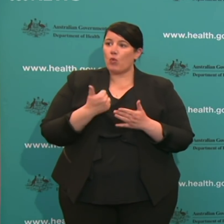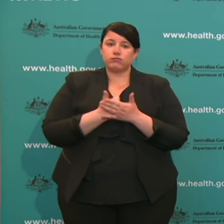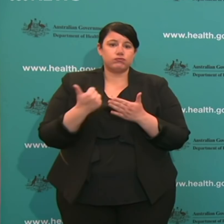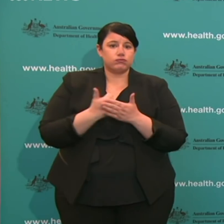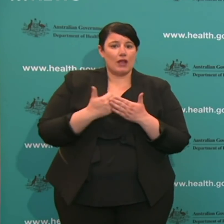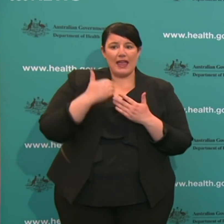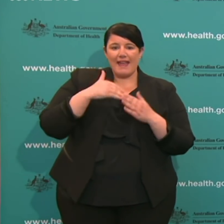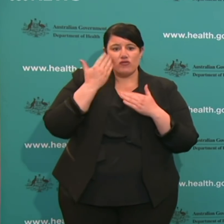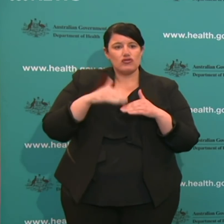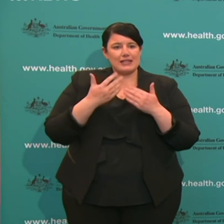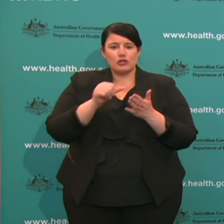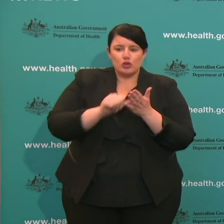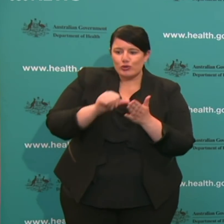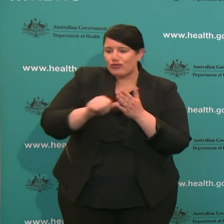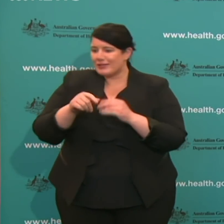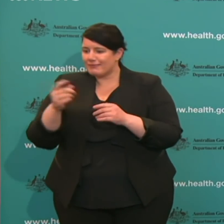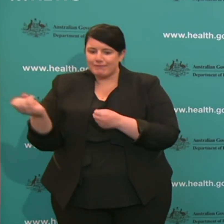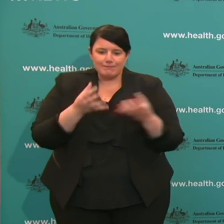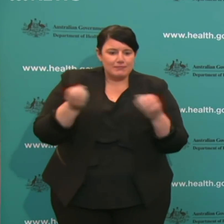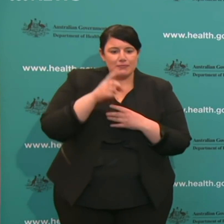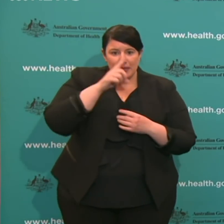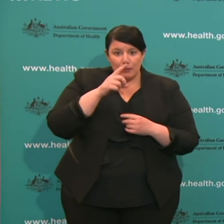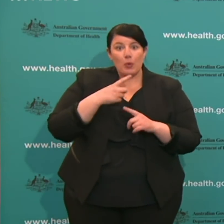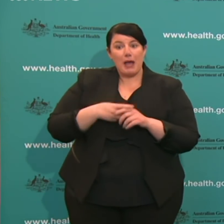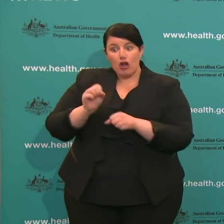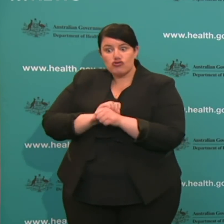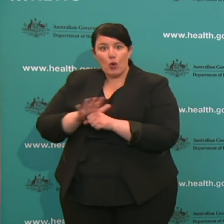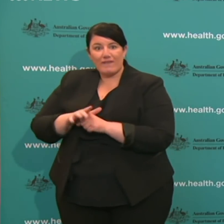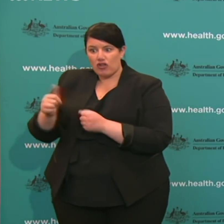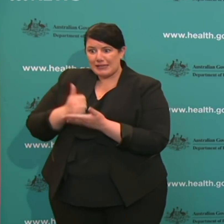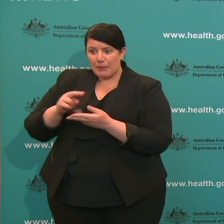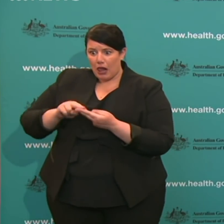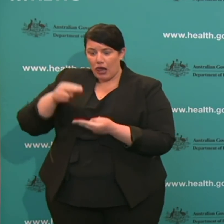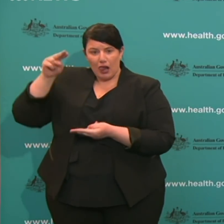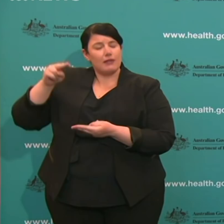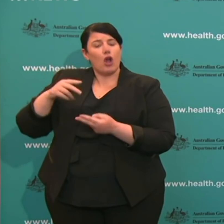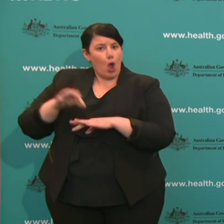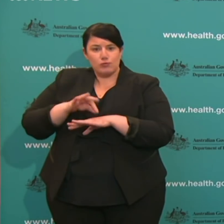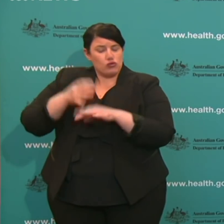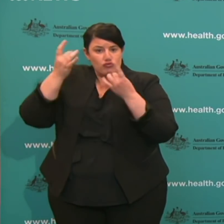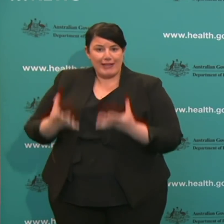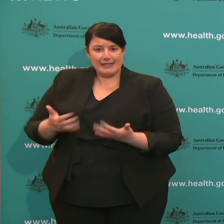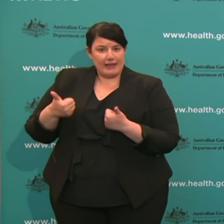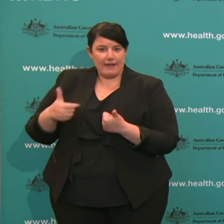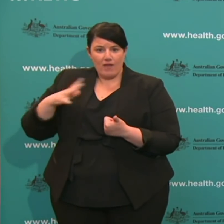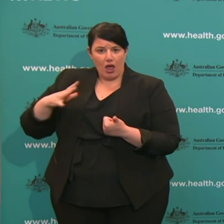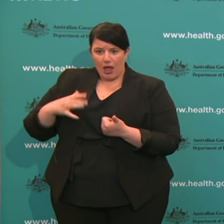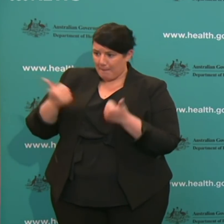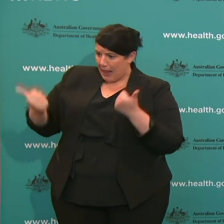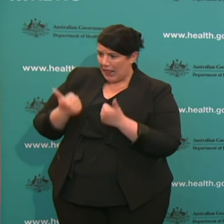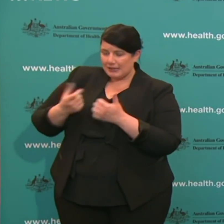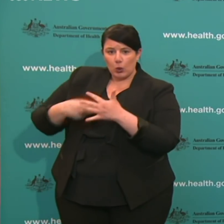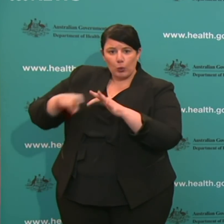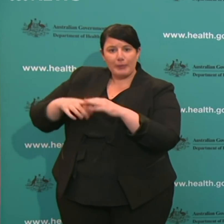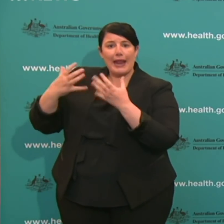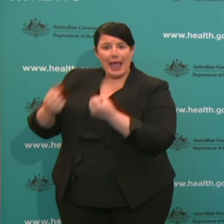manage the number of COVID-19 cases in Victoria. So there is sufficient intensive care capacity, even at